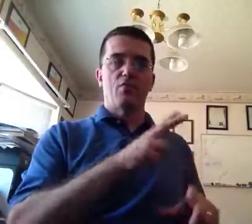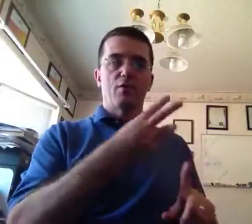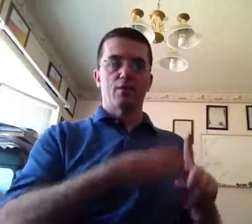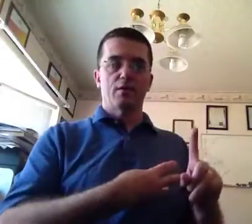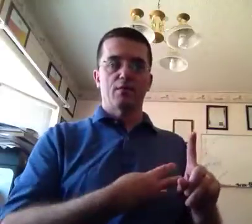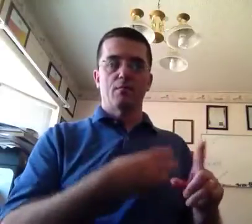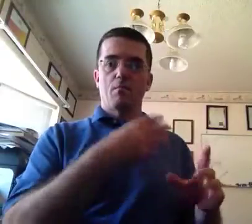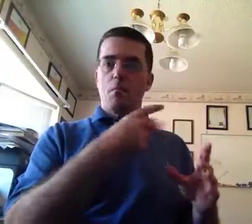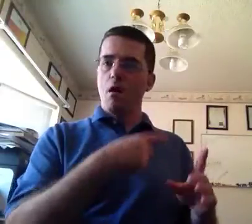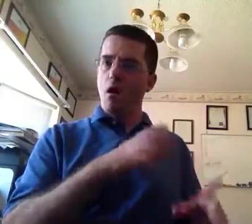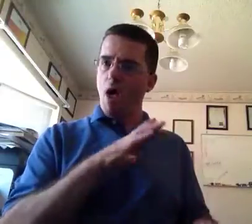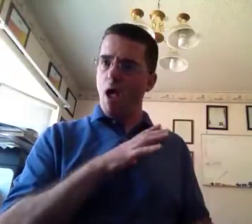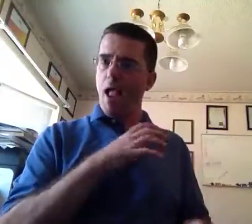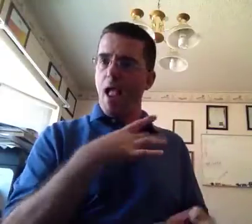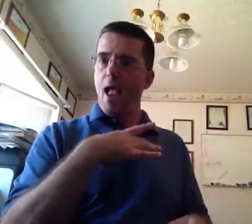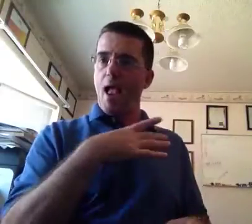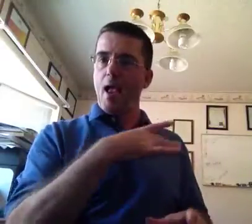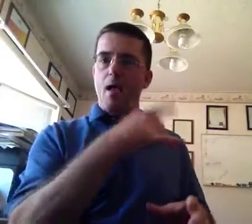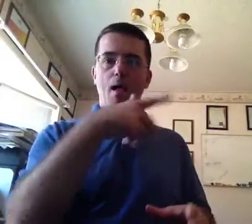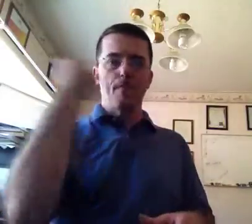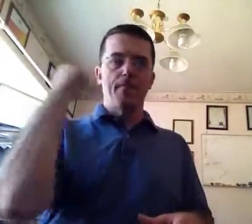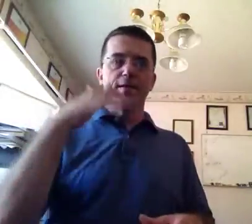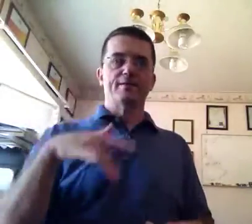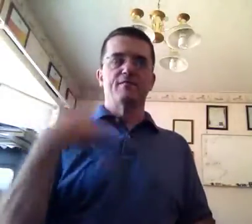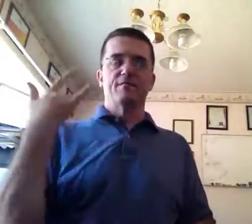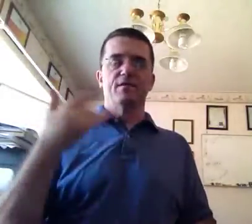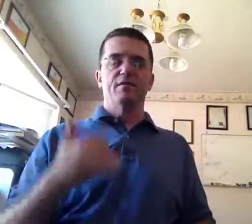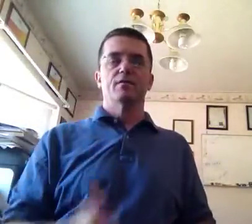expenses. Best feeling. Yeah, it is.